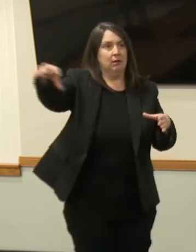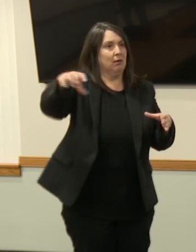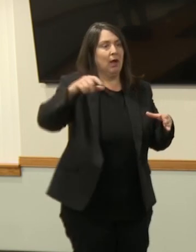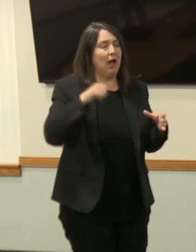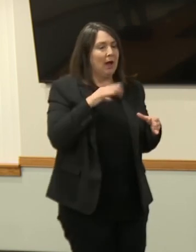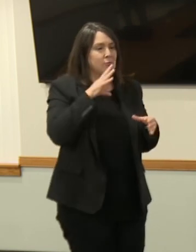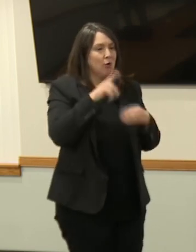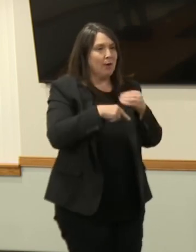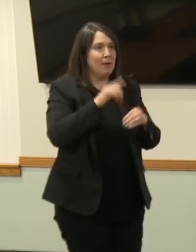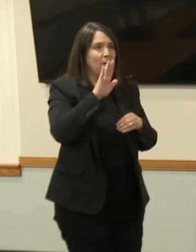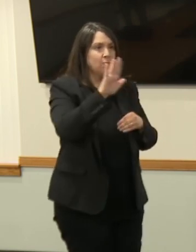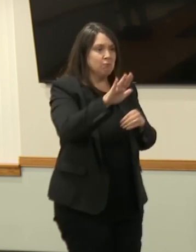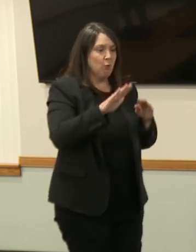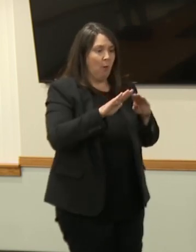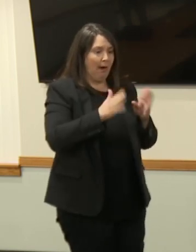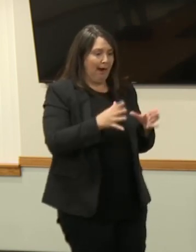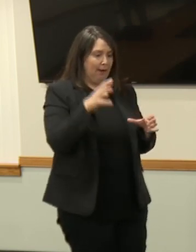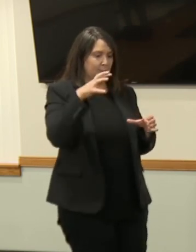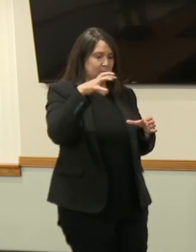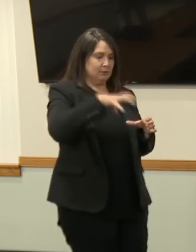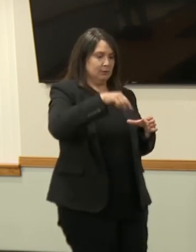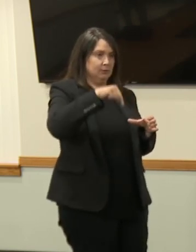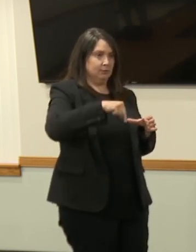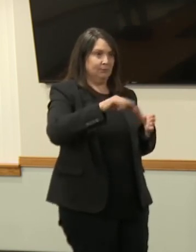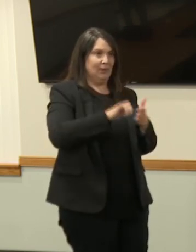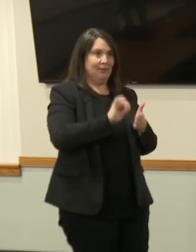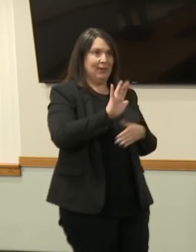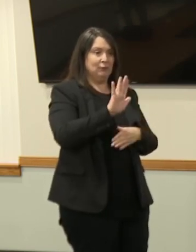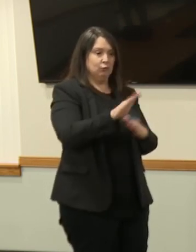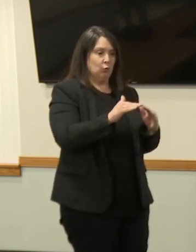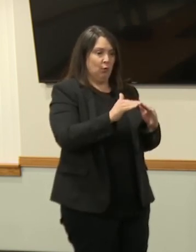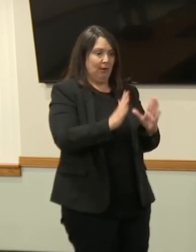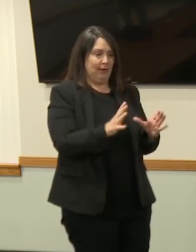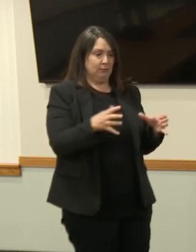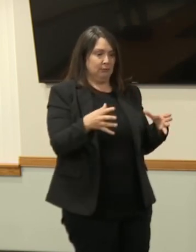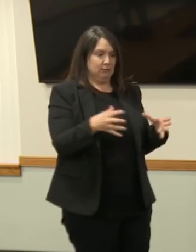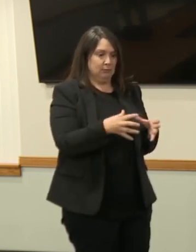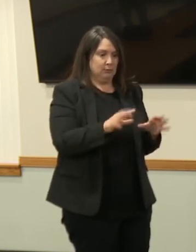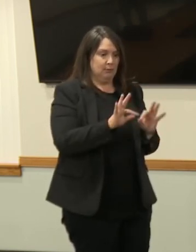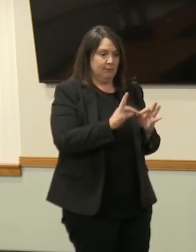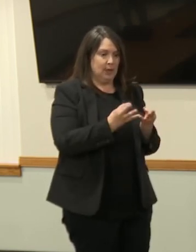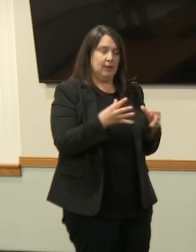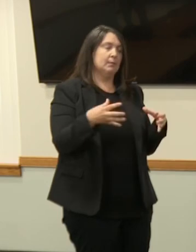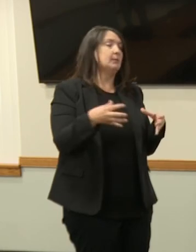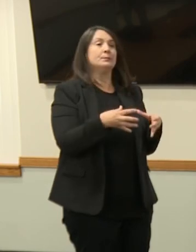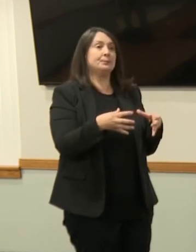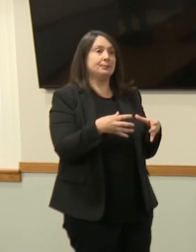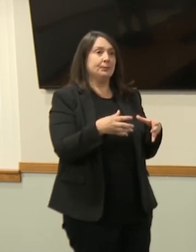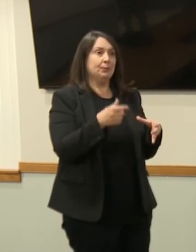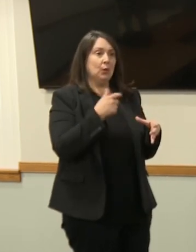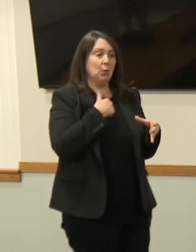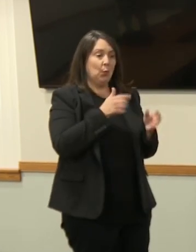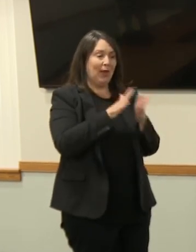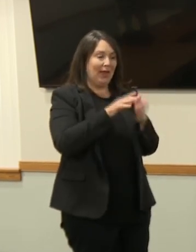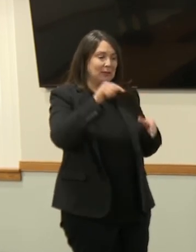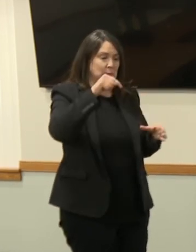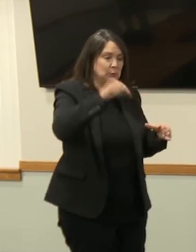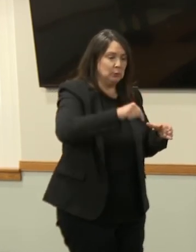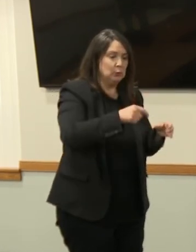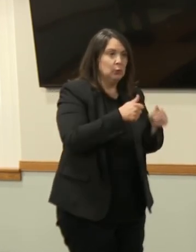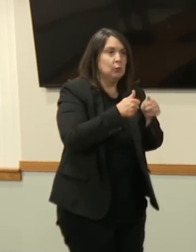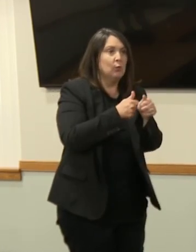house. That's your household. Please remember that the guidance is meant to be a way for you to still have